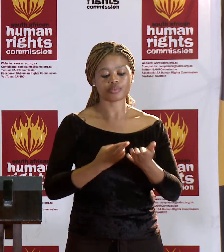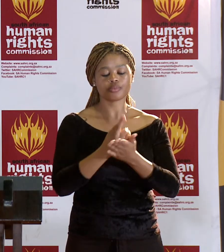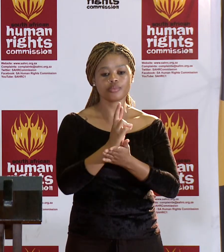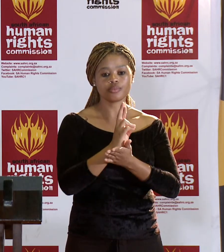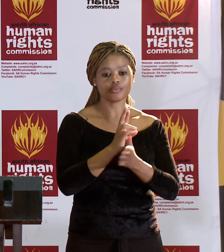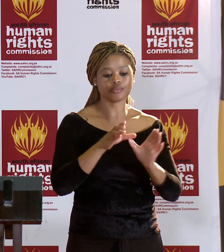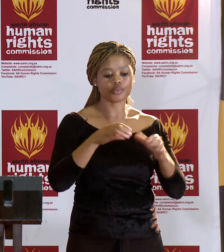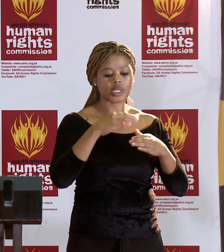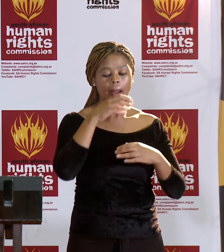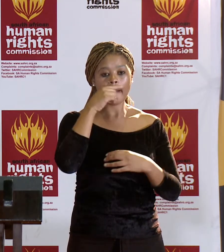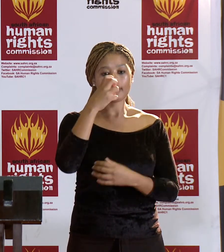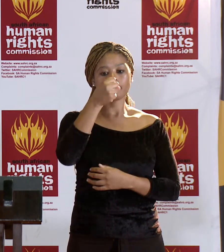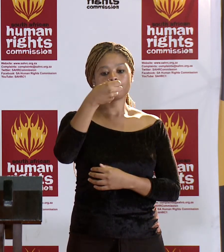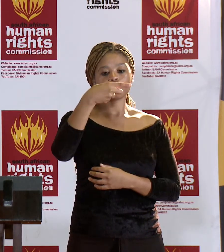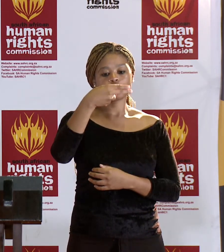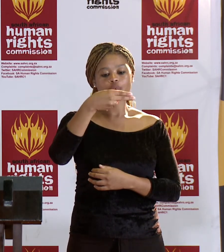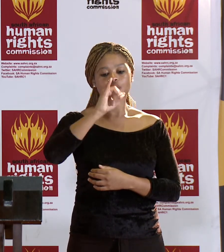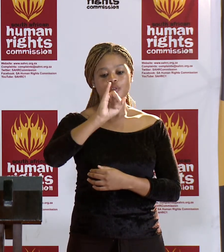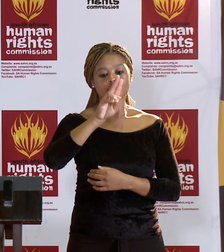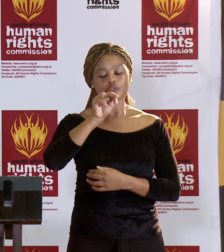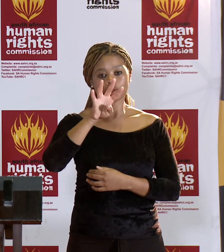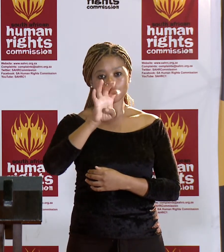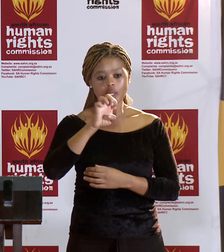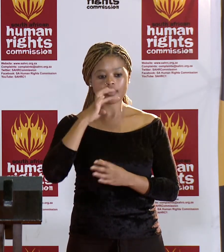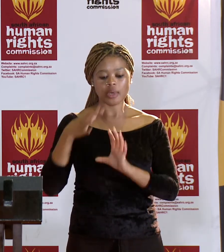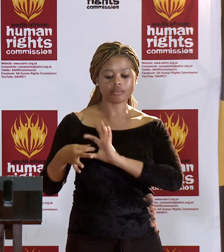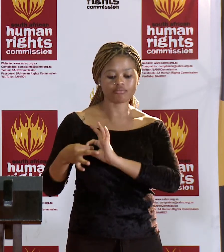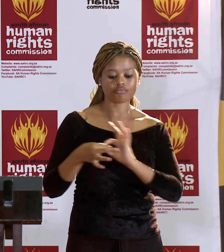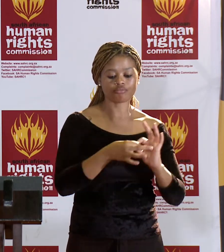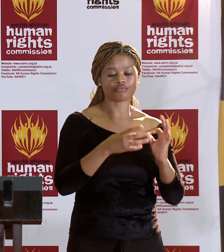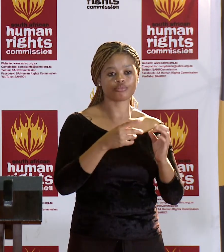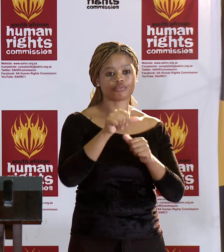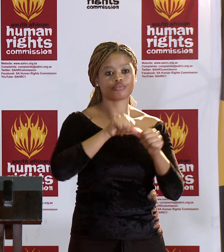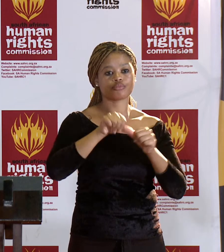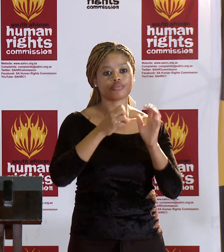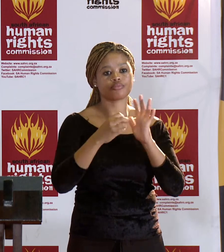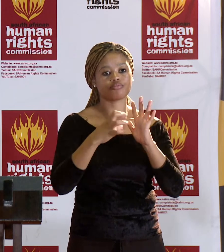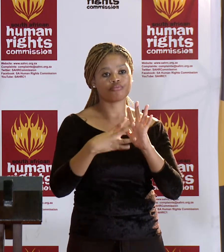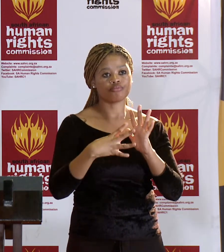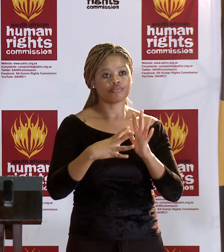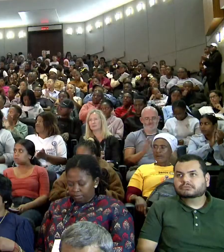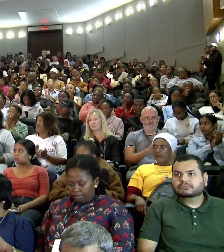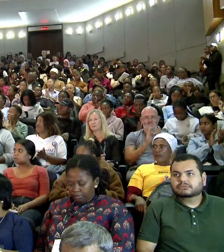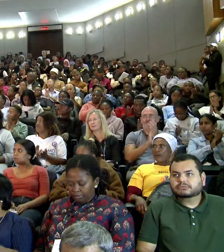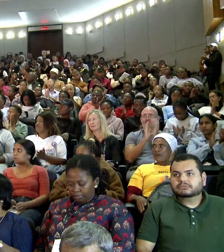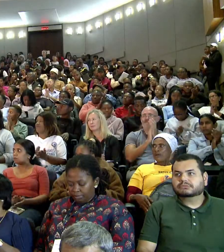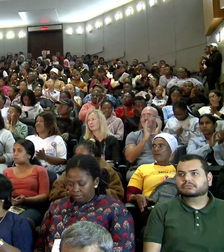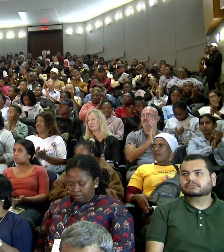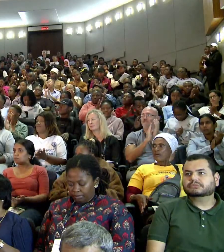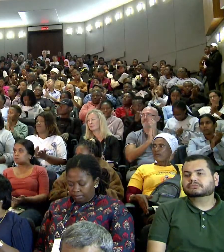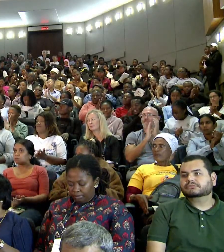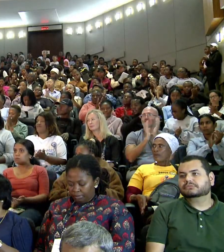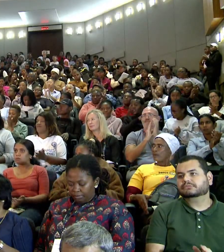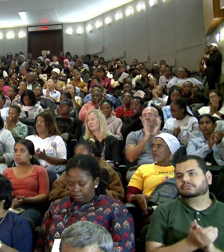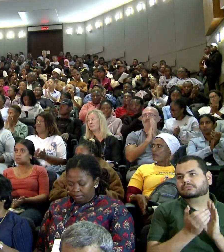called Shine, and linking it to social media. Can we please give her a warm welcome?